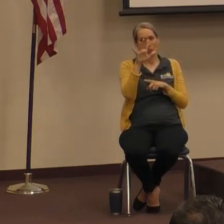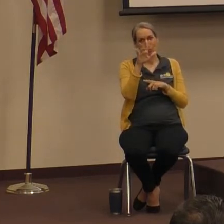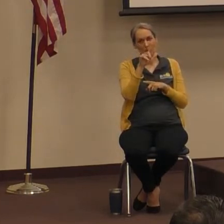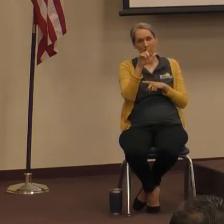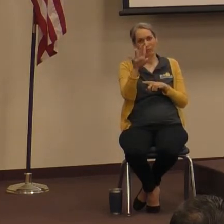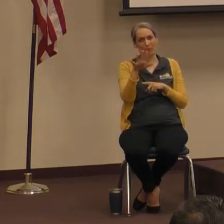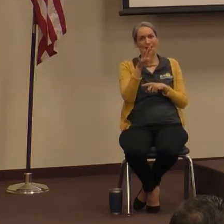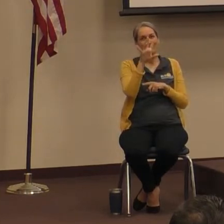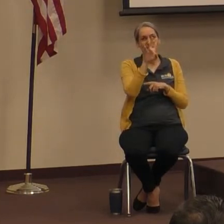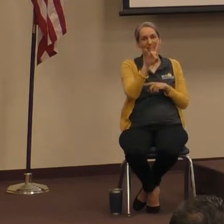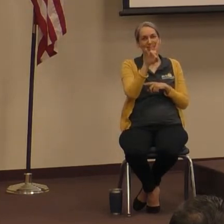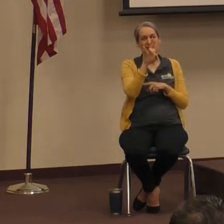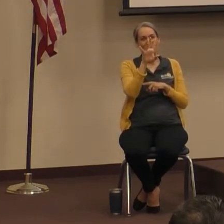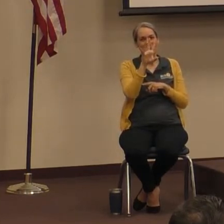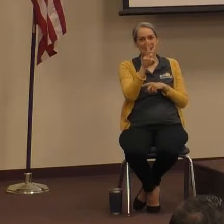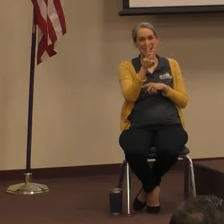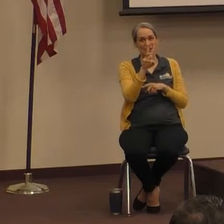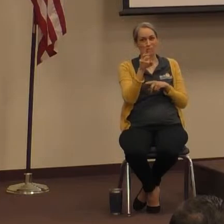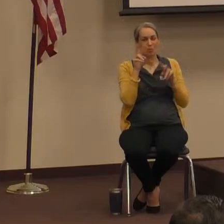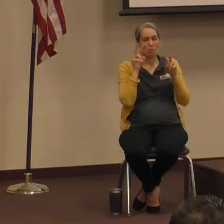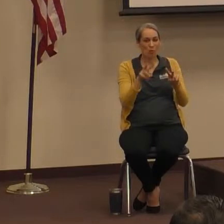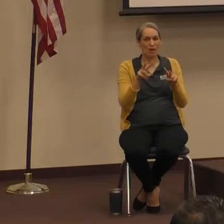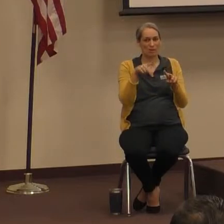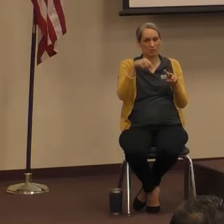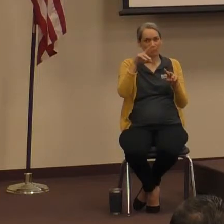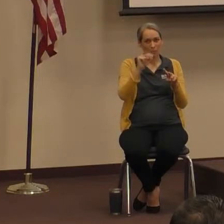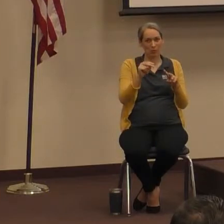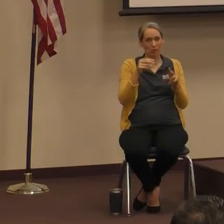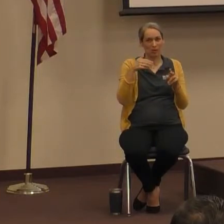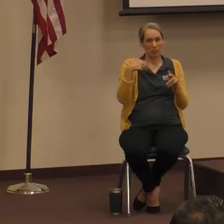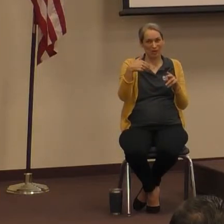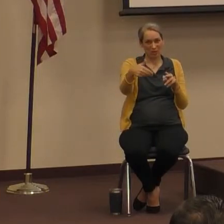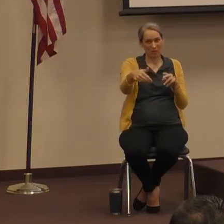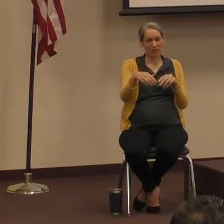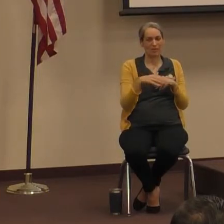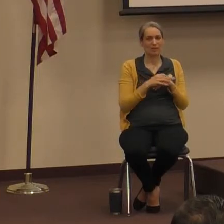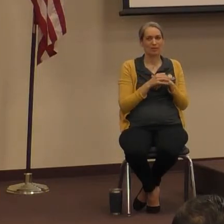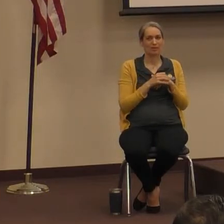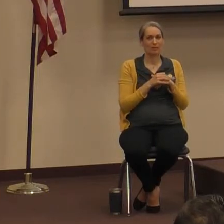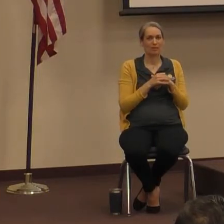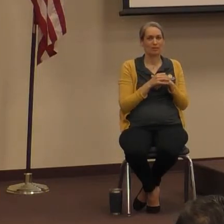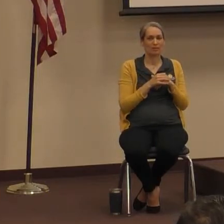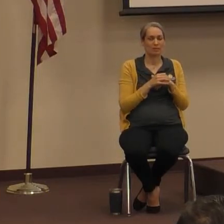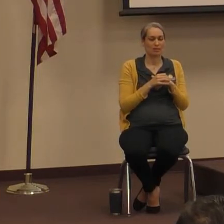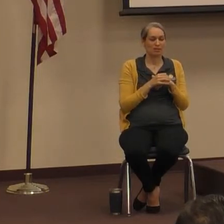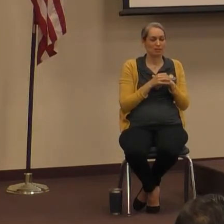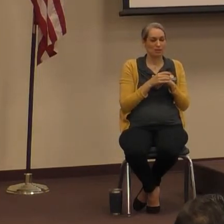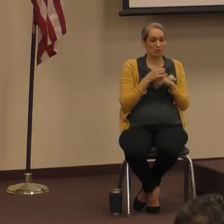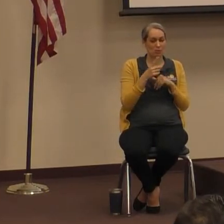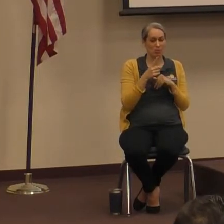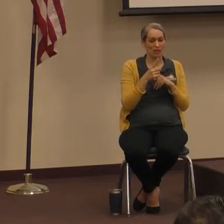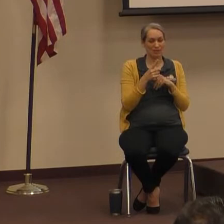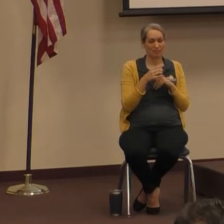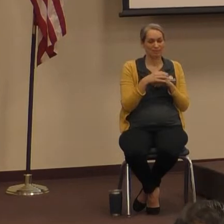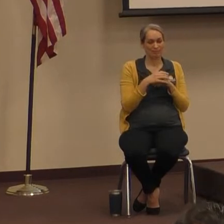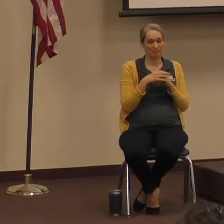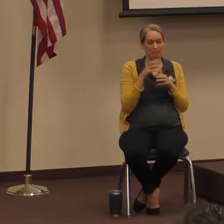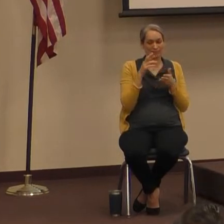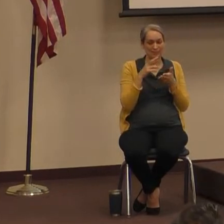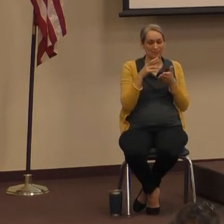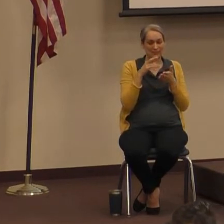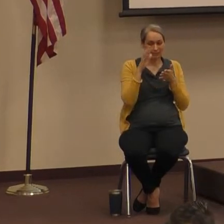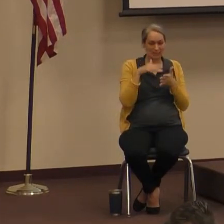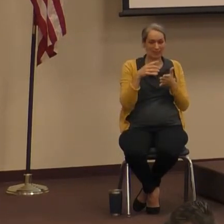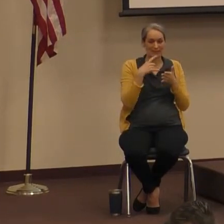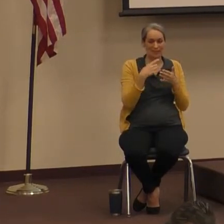76% regularly seek out porn. 2014 study, one of the most comprehensive studies in Christendom at the time,